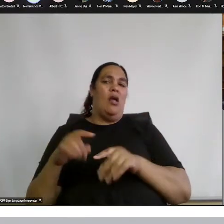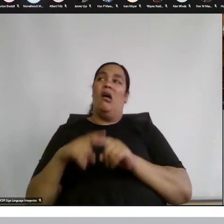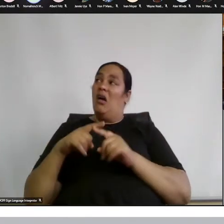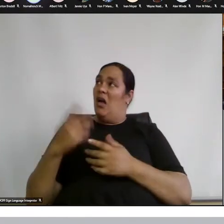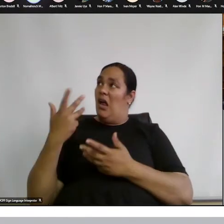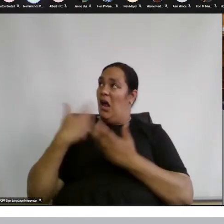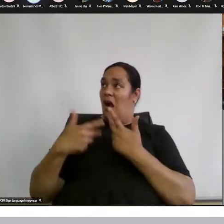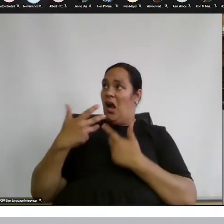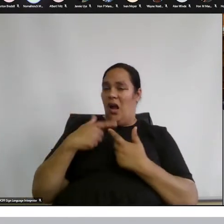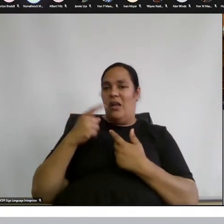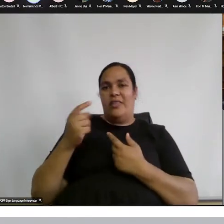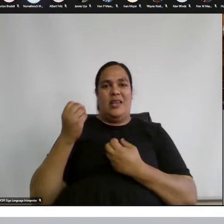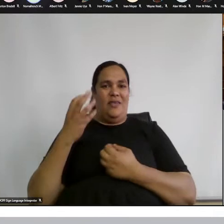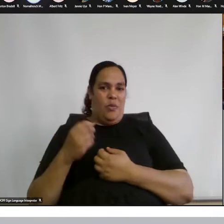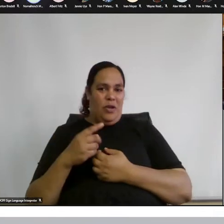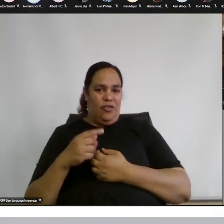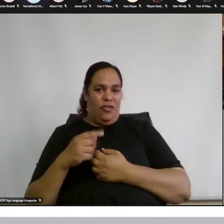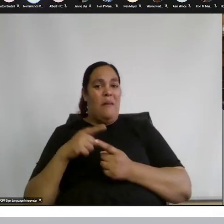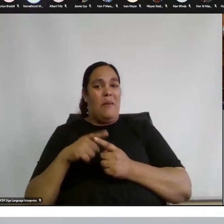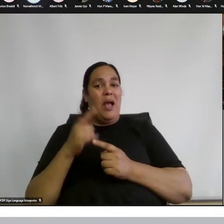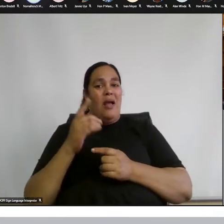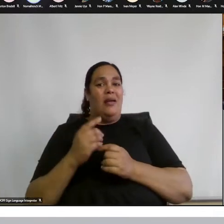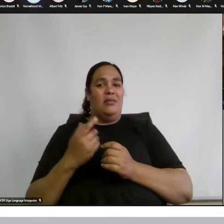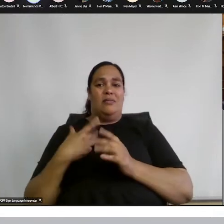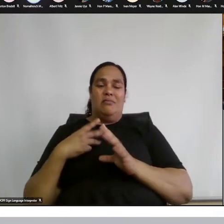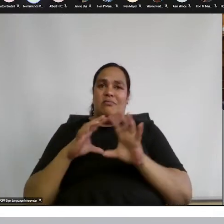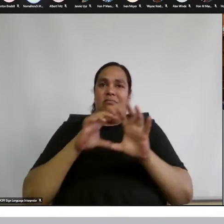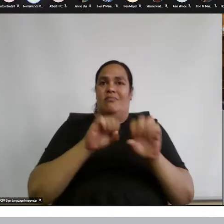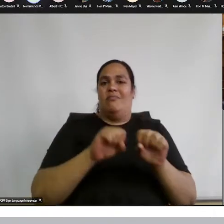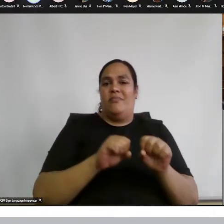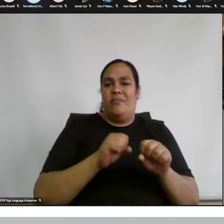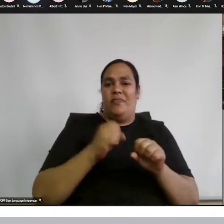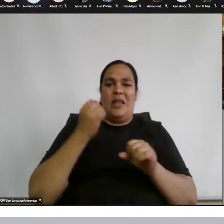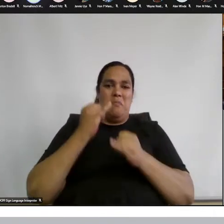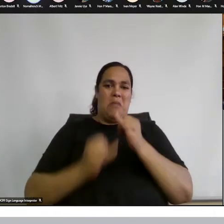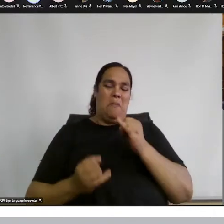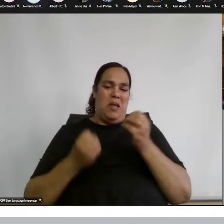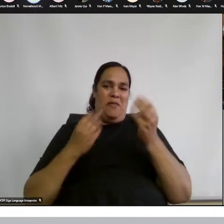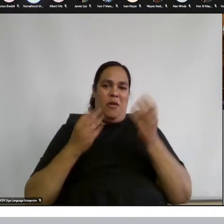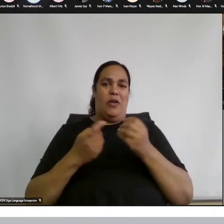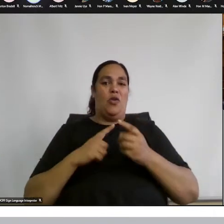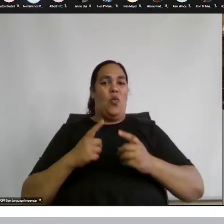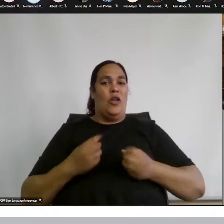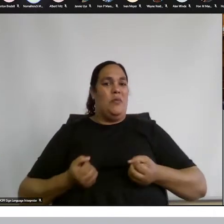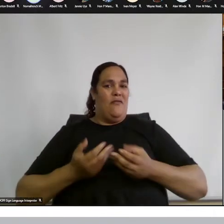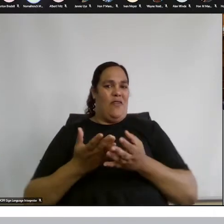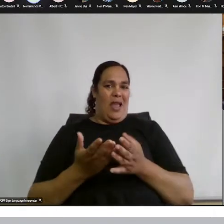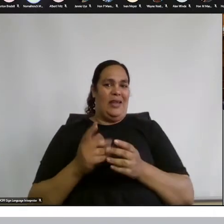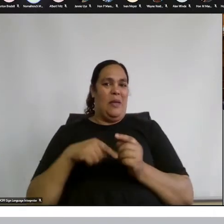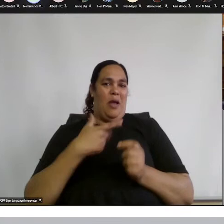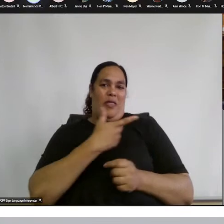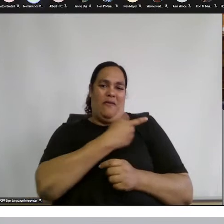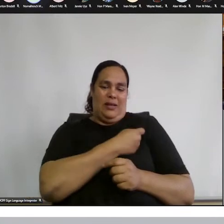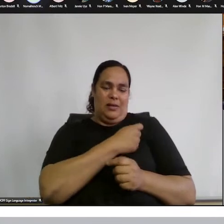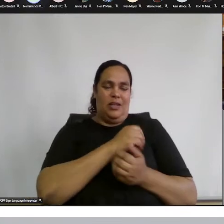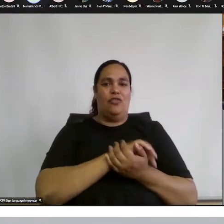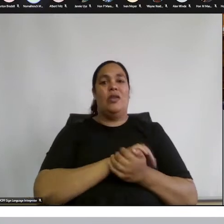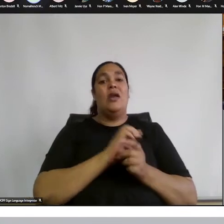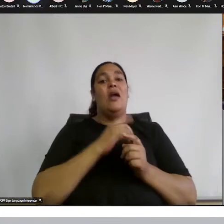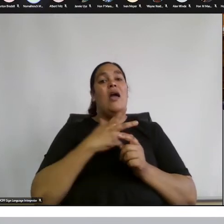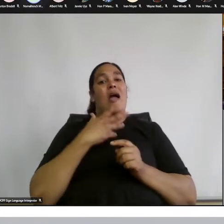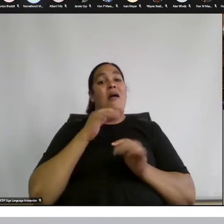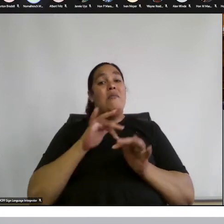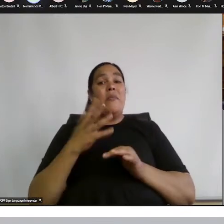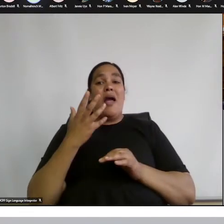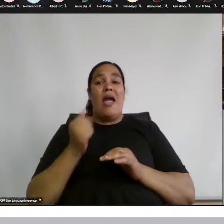That information actually even end up overtaking the information that is being provided by us in regard to the vaccinations. We have got